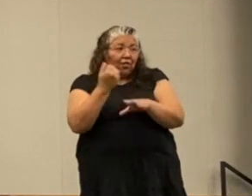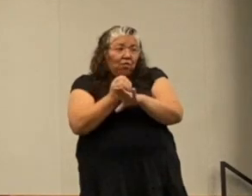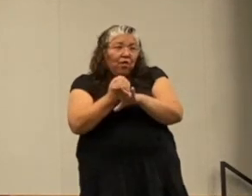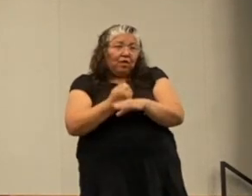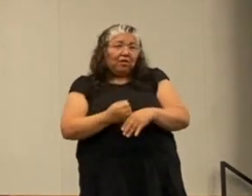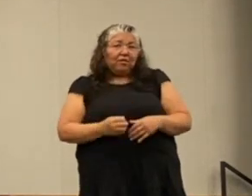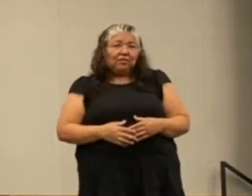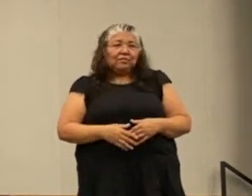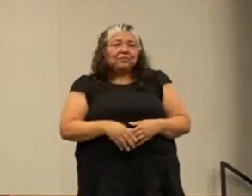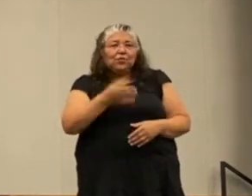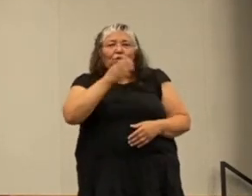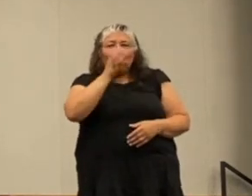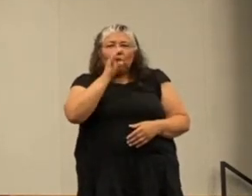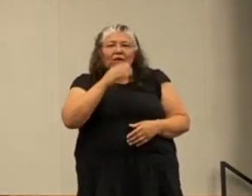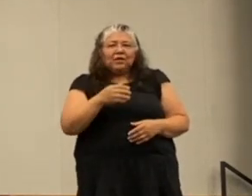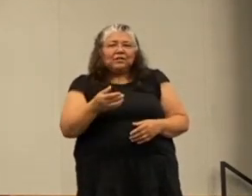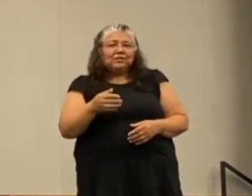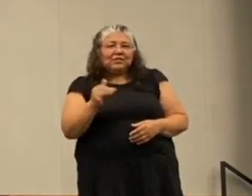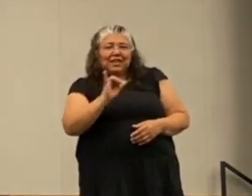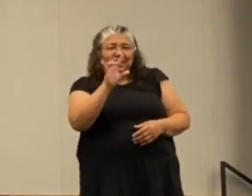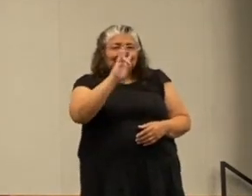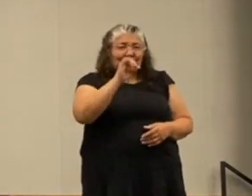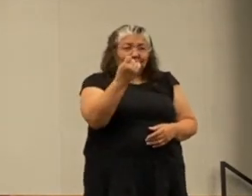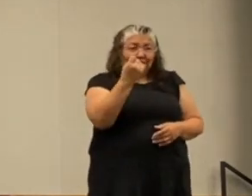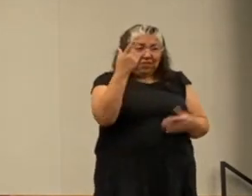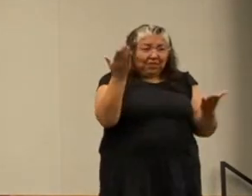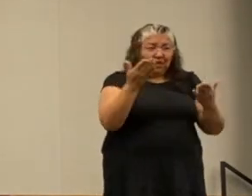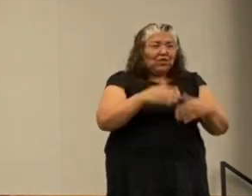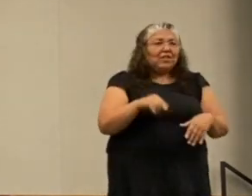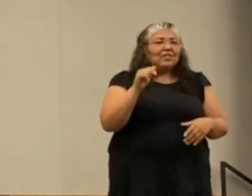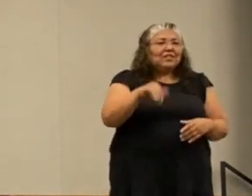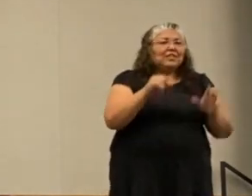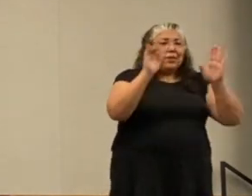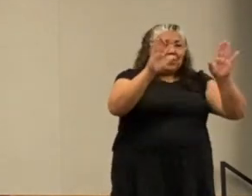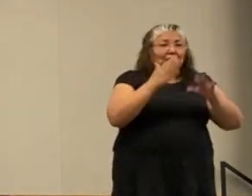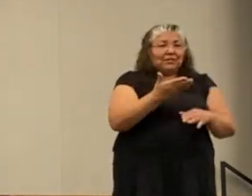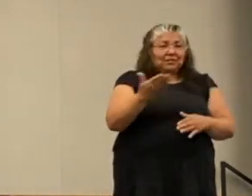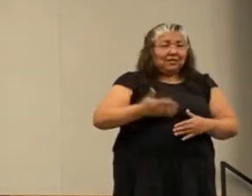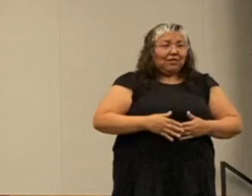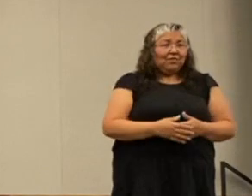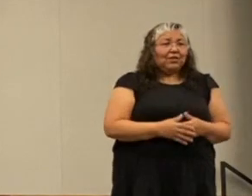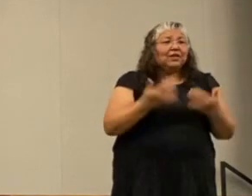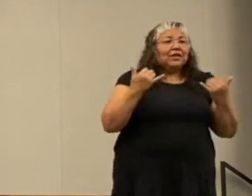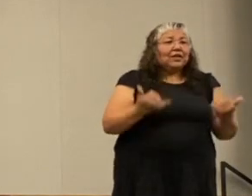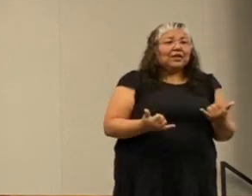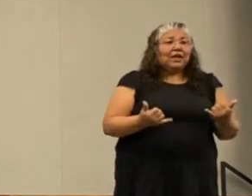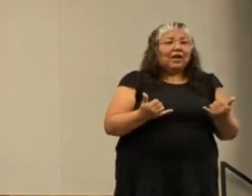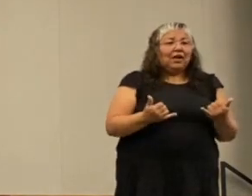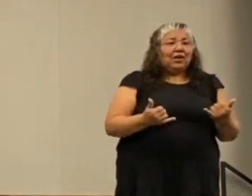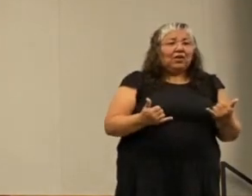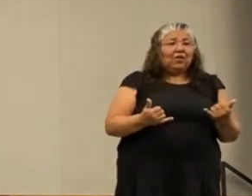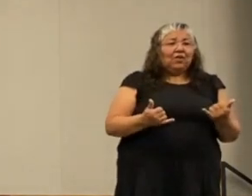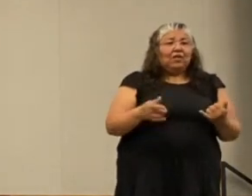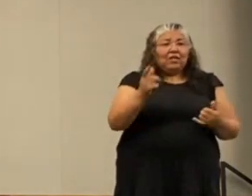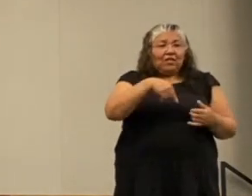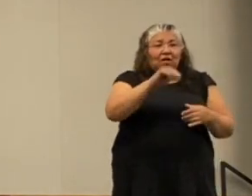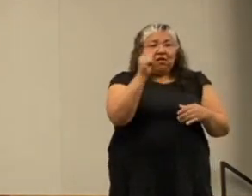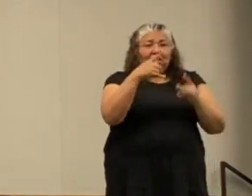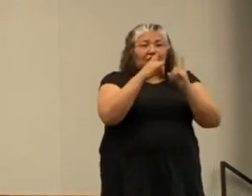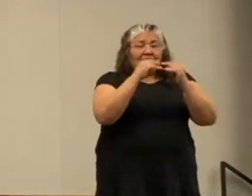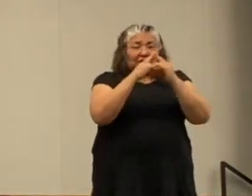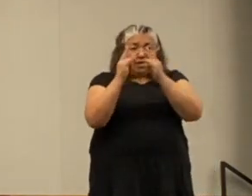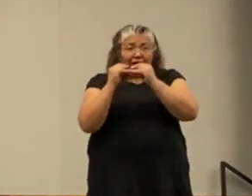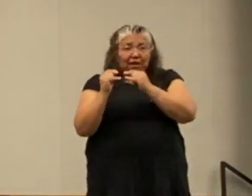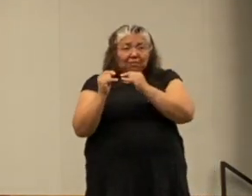Man, it's like 7-Eleven here. You know what I'm saying? It's like, it's amazing stuff. Okay? So now here they are. They're camped out. They're camped